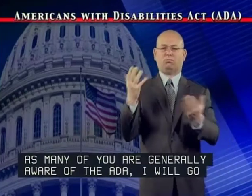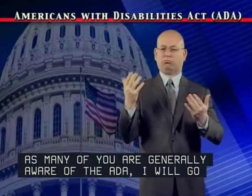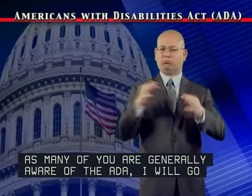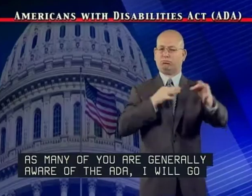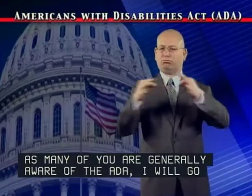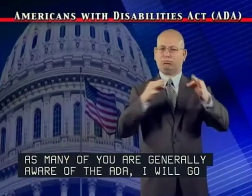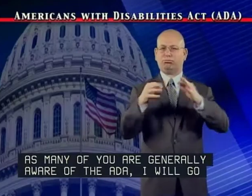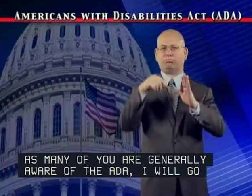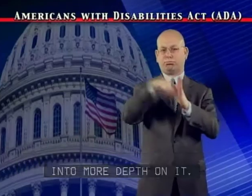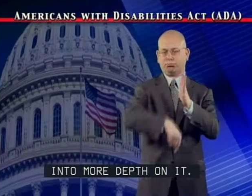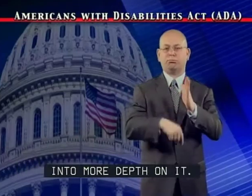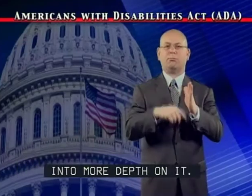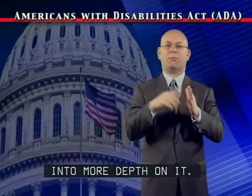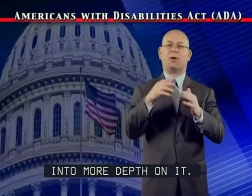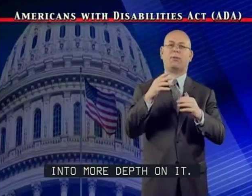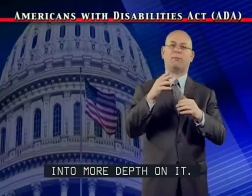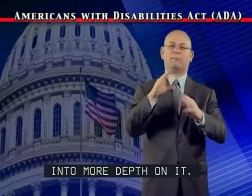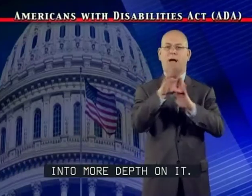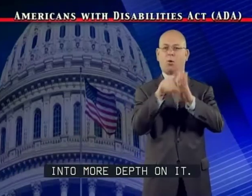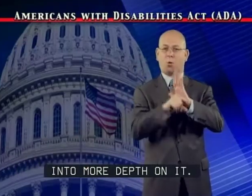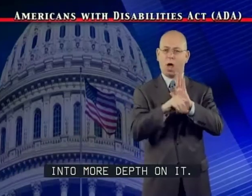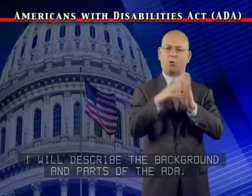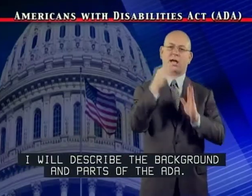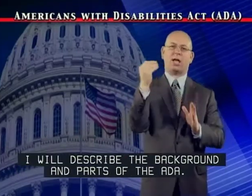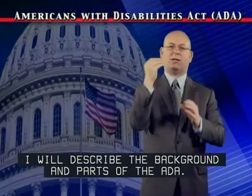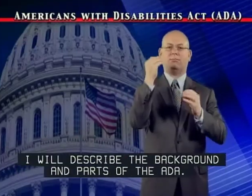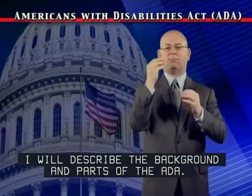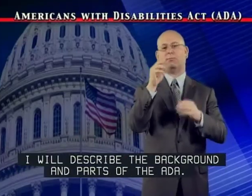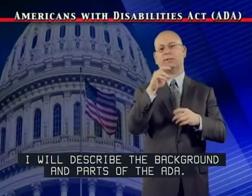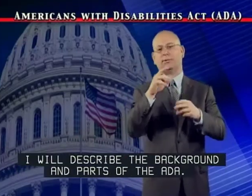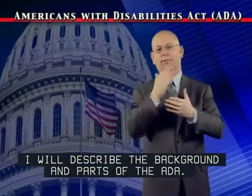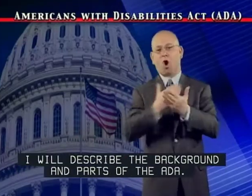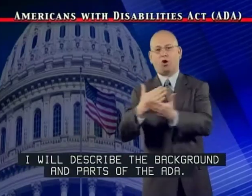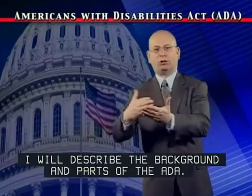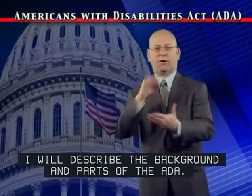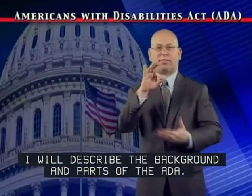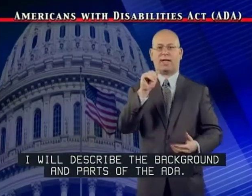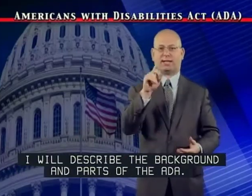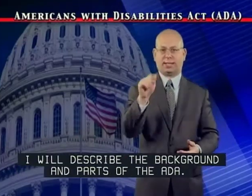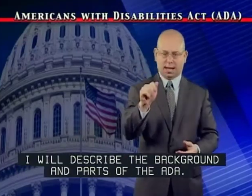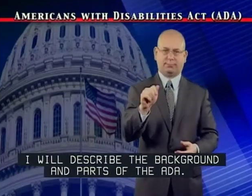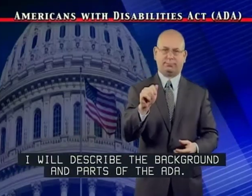ADA, I will go into more depth on it. I will describe the background and parts of the ADA.